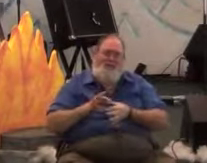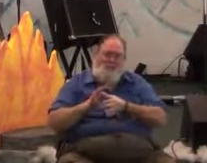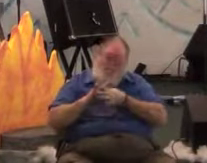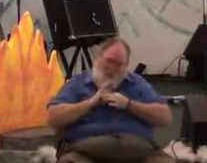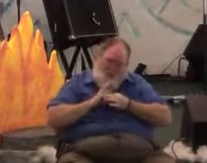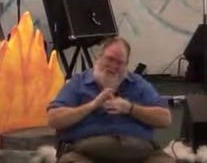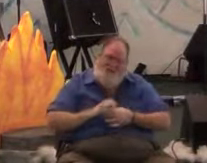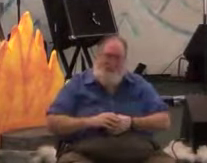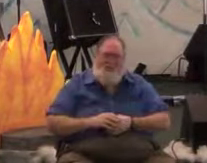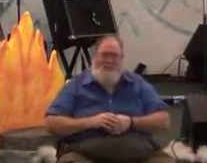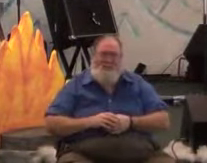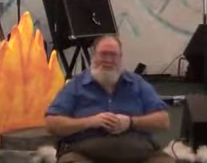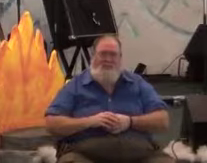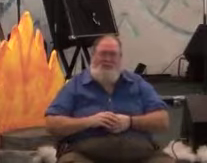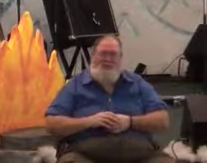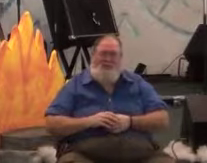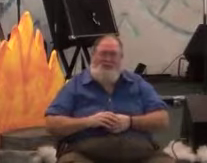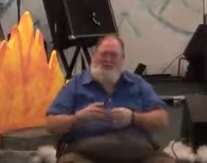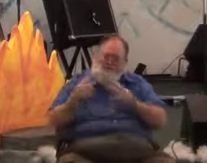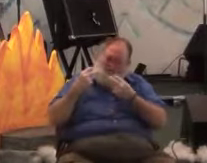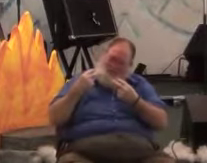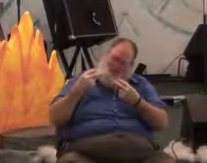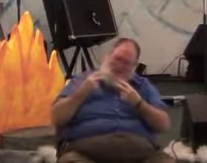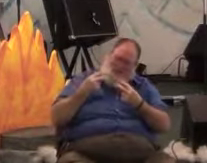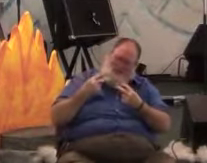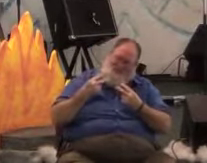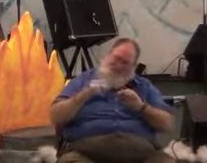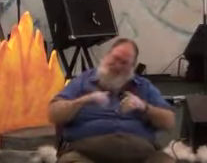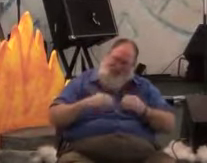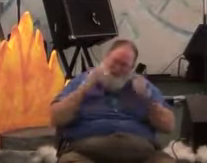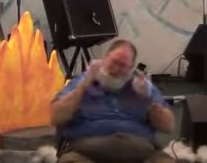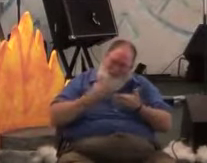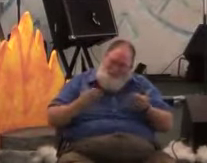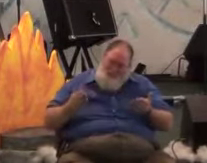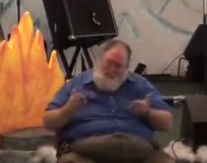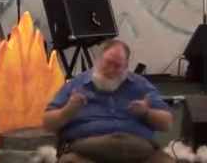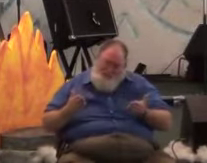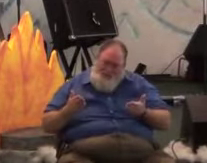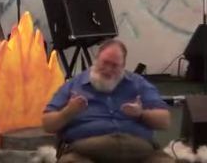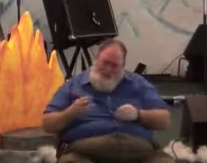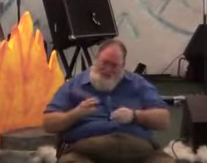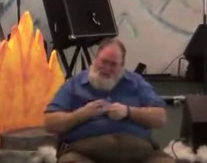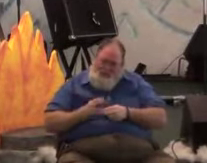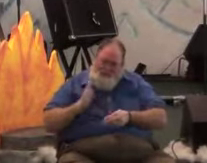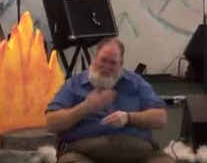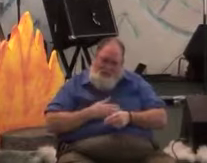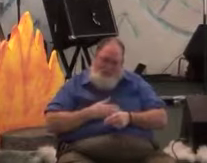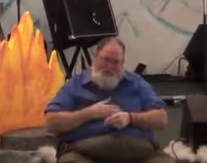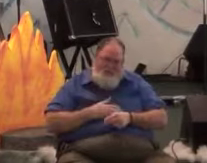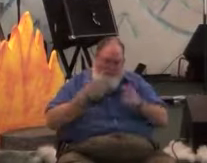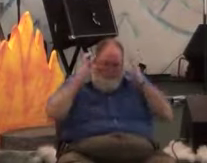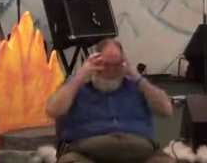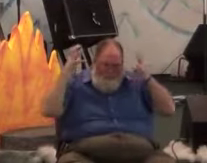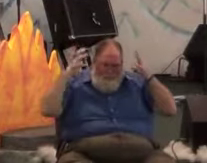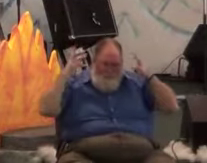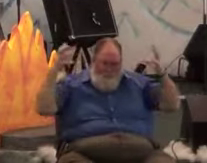It's a self-reflection. We get to looking at ourselves and how cool everything is, and pretty soon our ego just gets to building